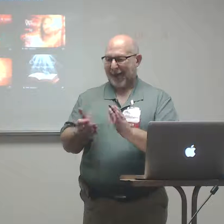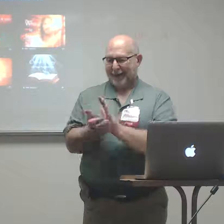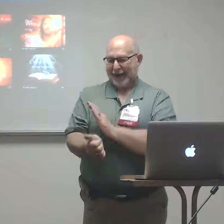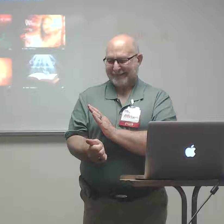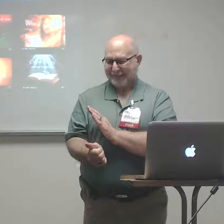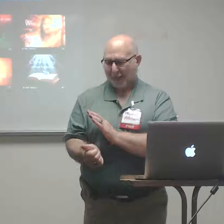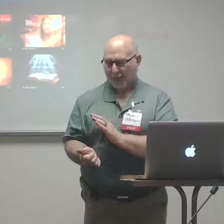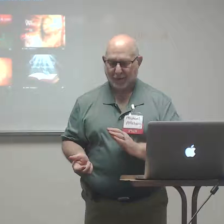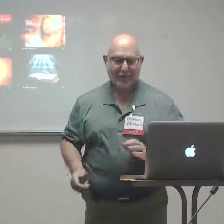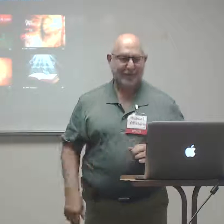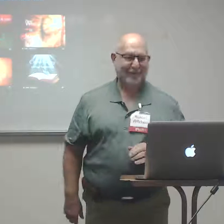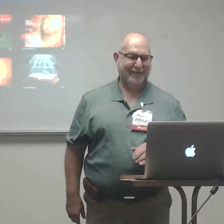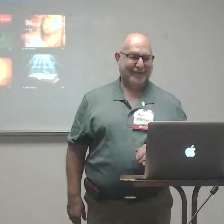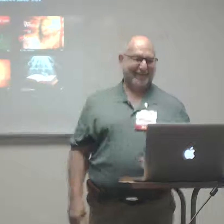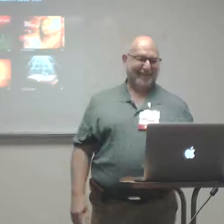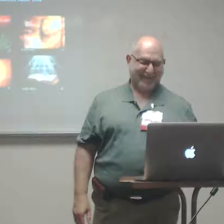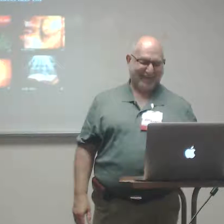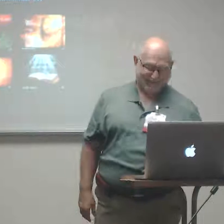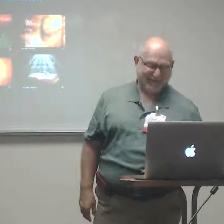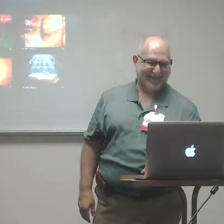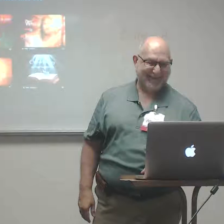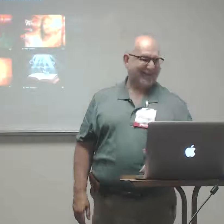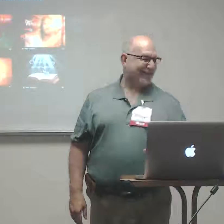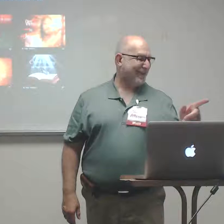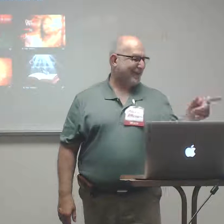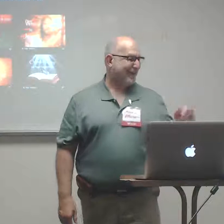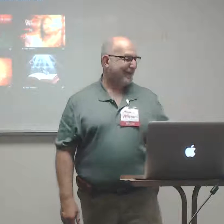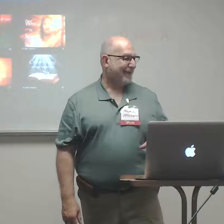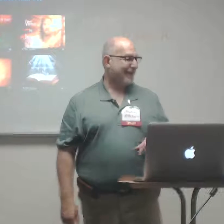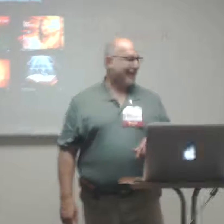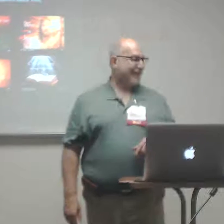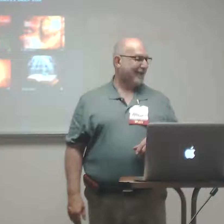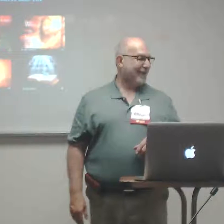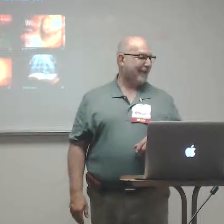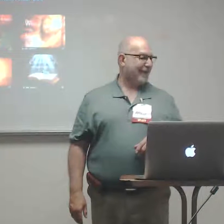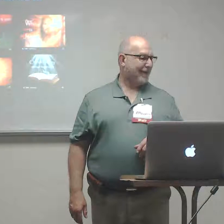means. Well, I'm not that skilled. I can't quite do that.